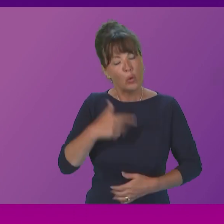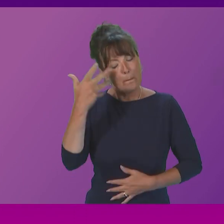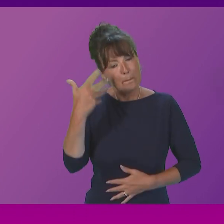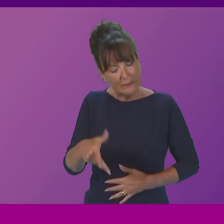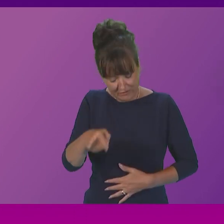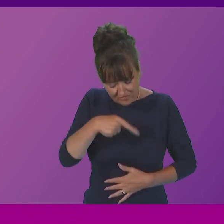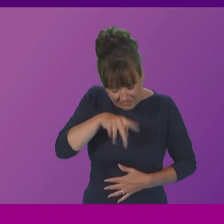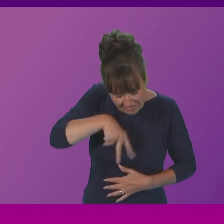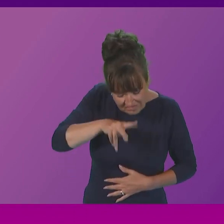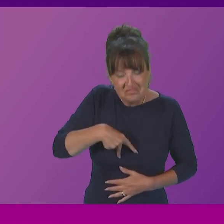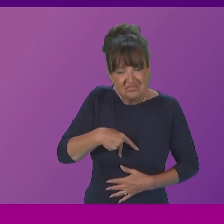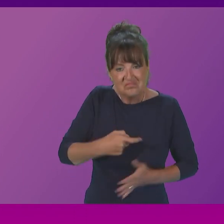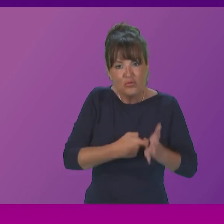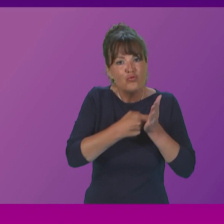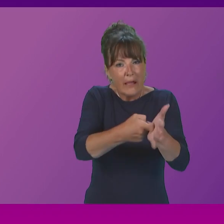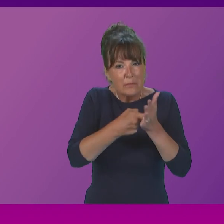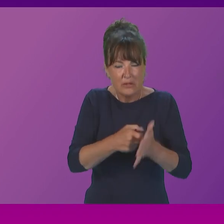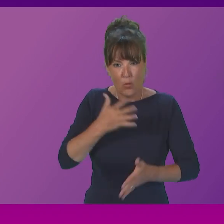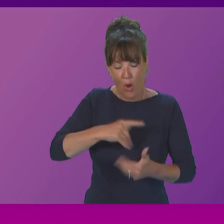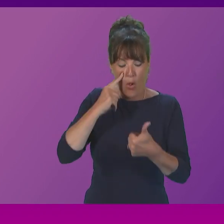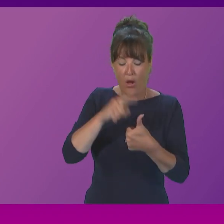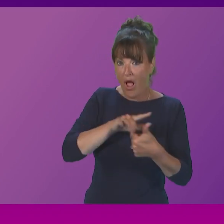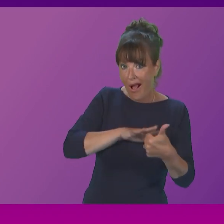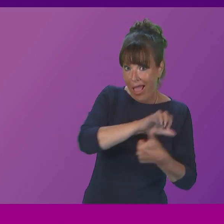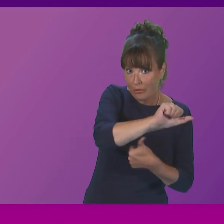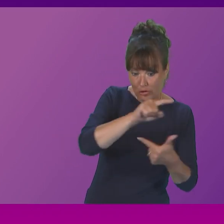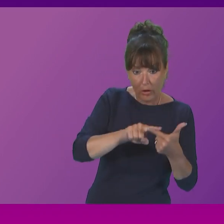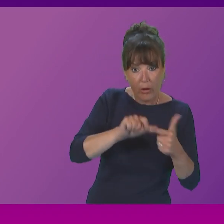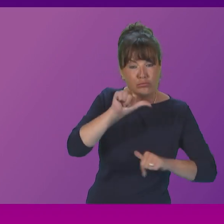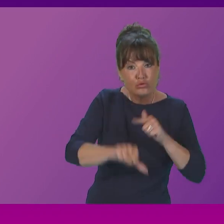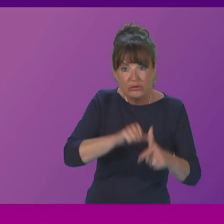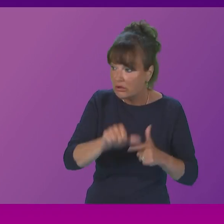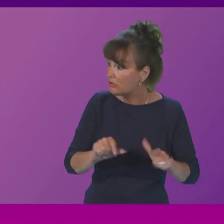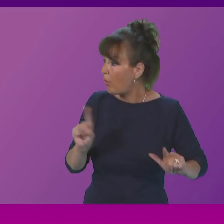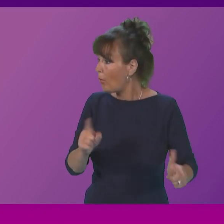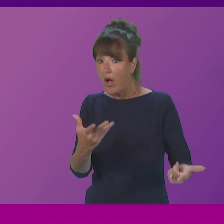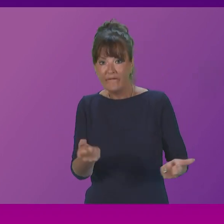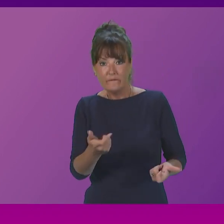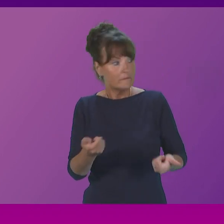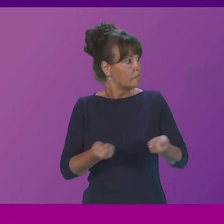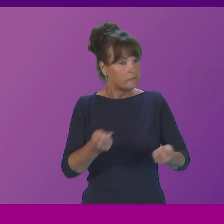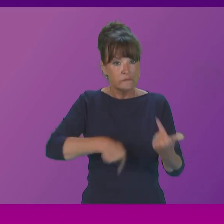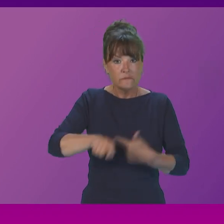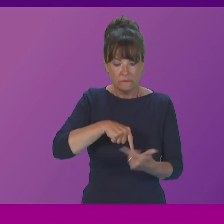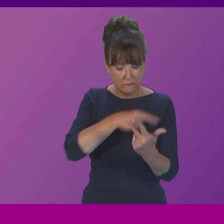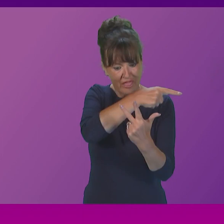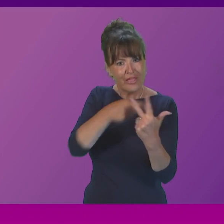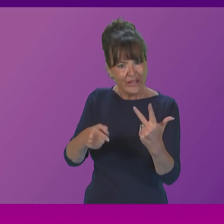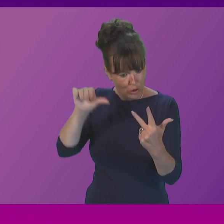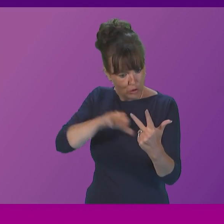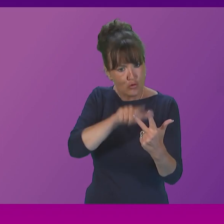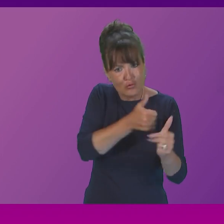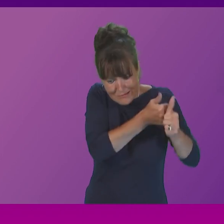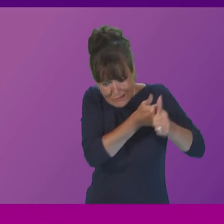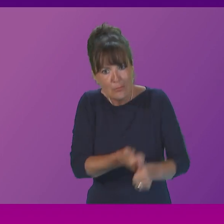the culture, the processes and the facilities in this Parliament. They're designed to strengthen equal representation